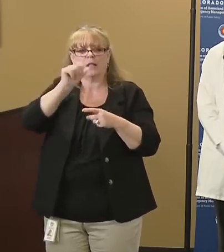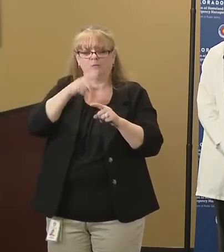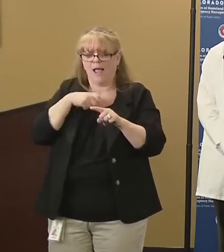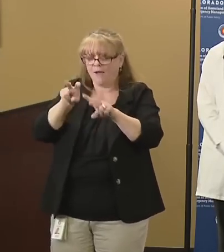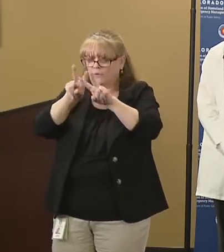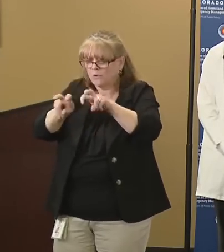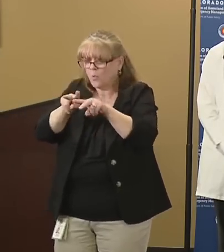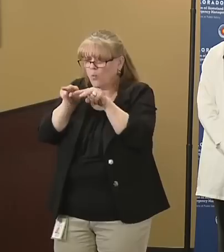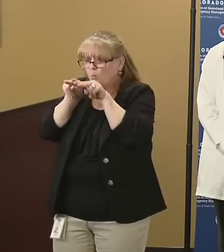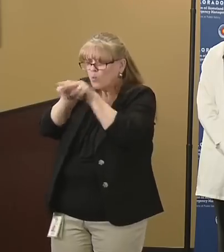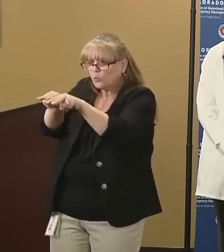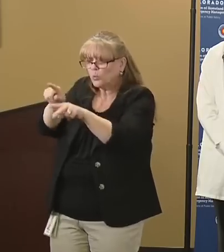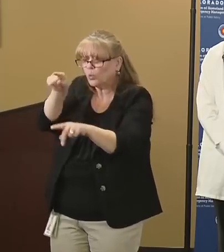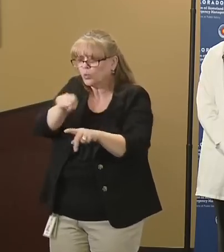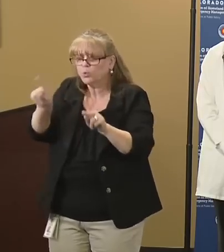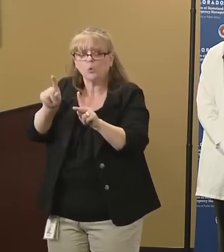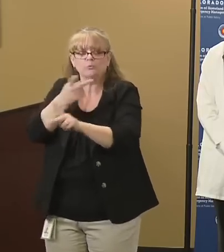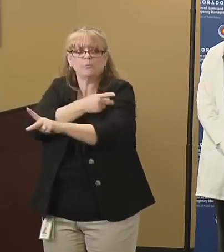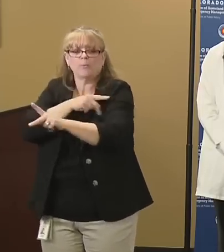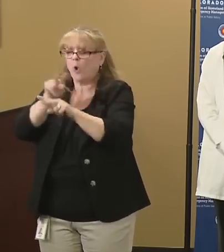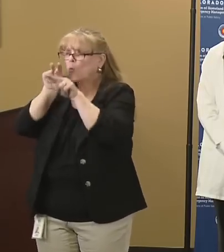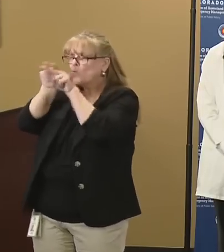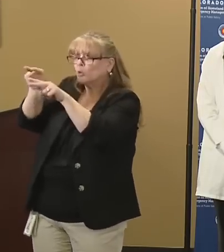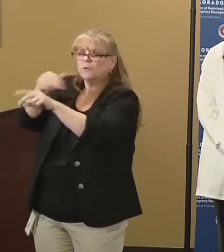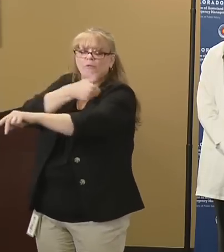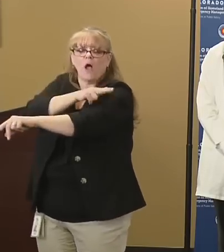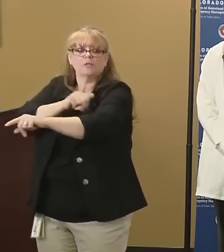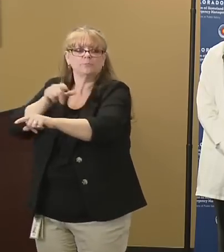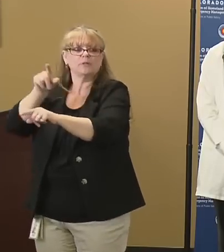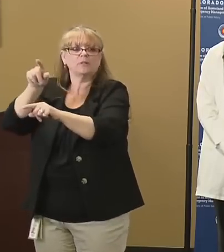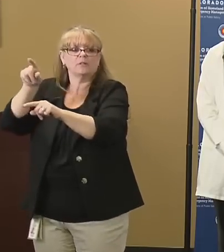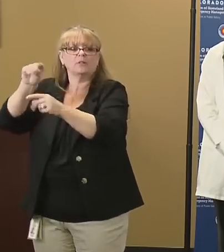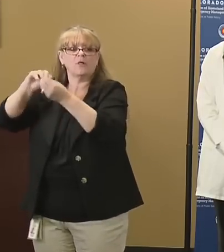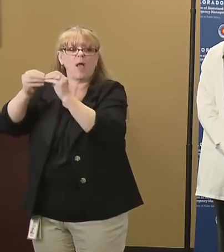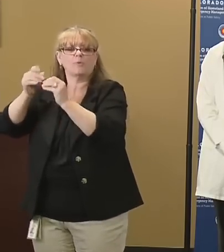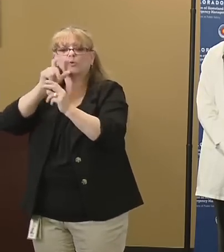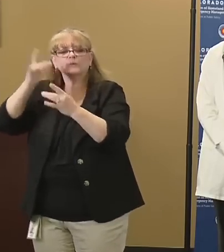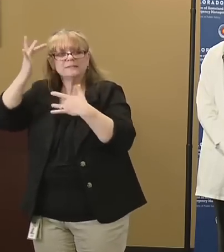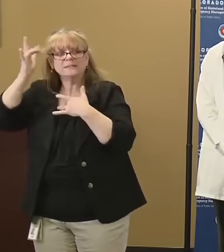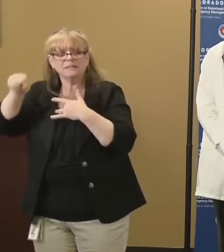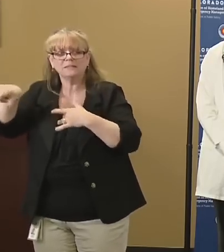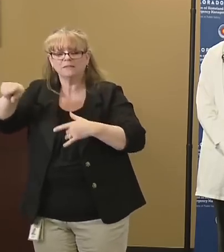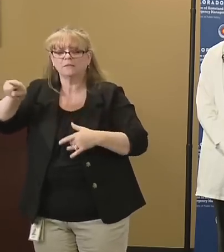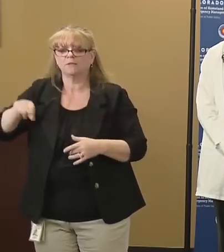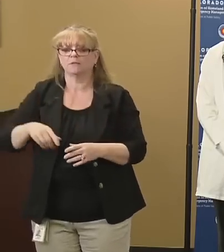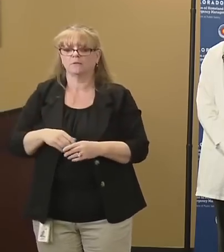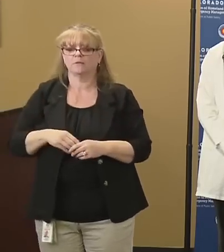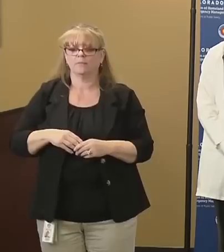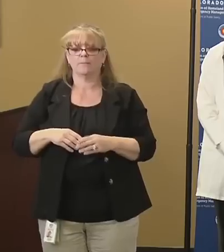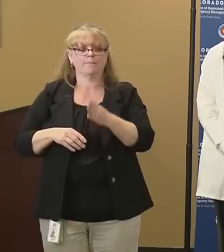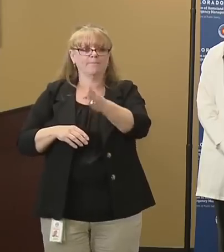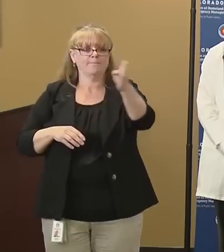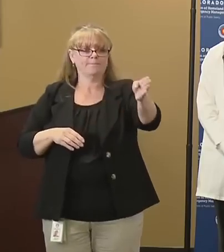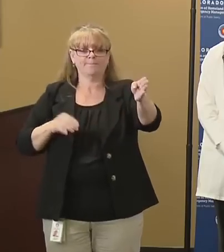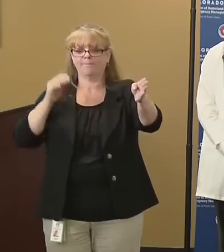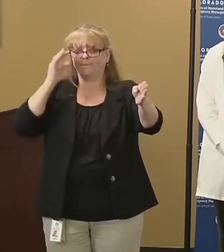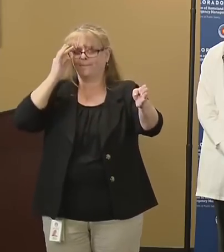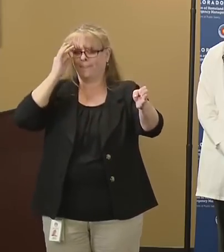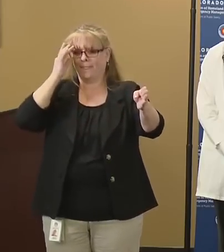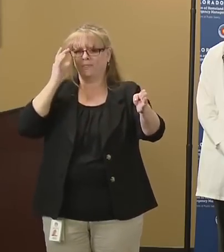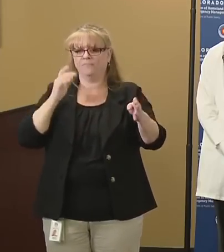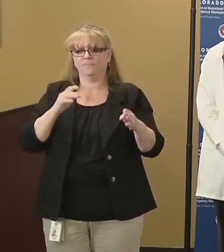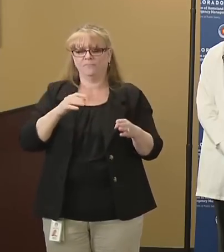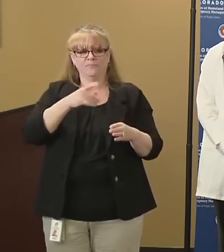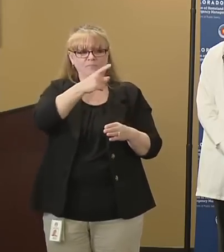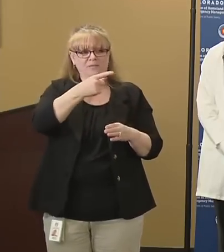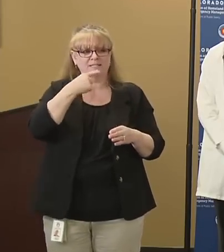Ultimately, how many people succumb would also be a good proxy for that. Governor, over 400 people have been hospitalized. How should we read this data, though? Because you're not telling us who's been